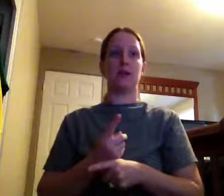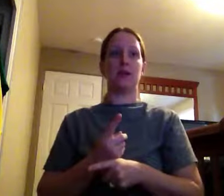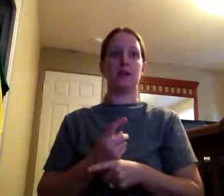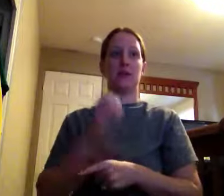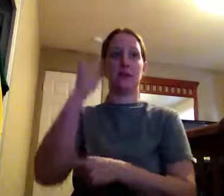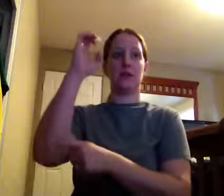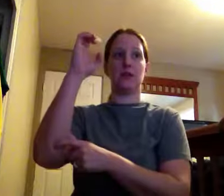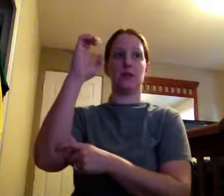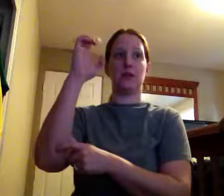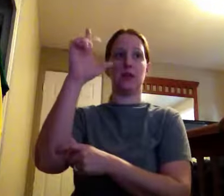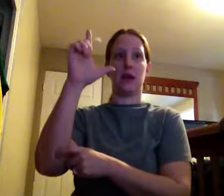ClCH2.